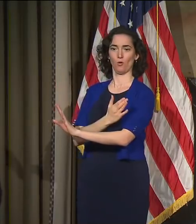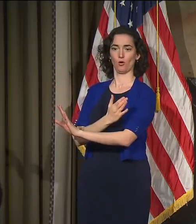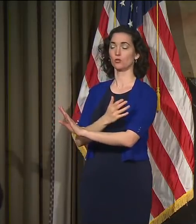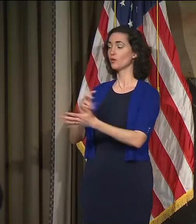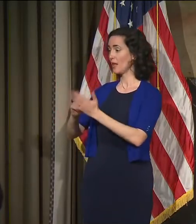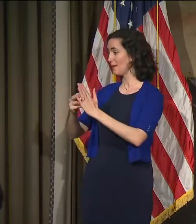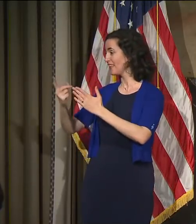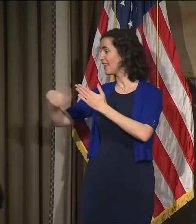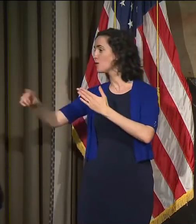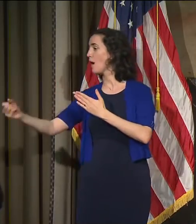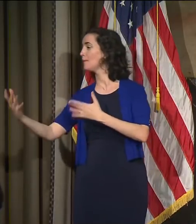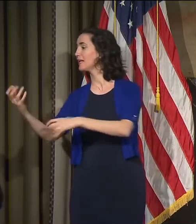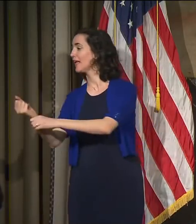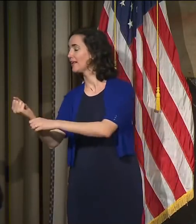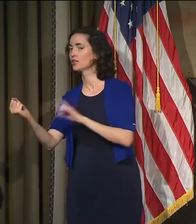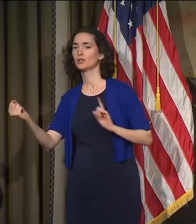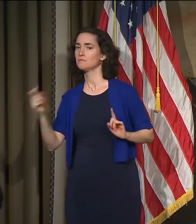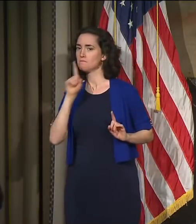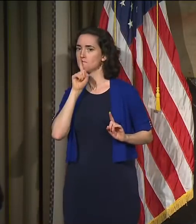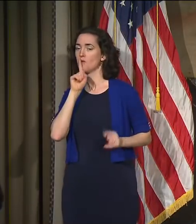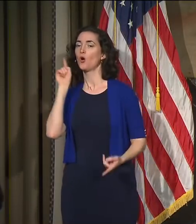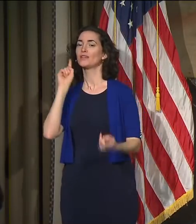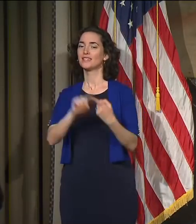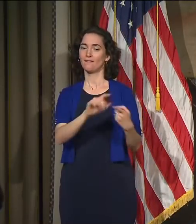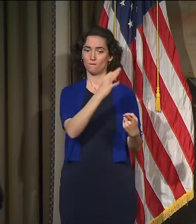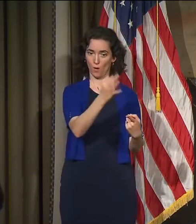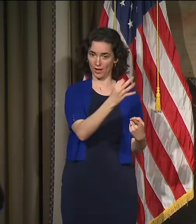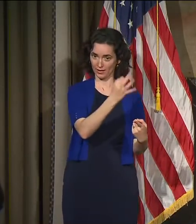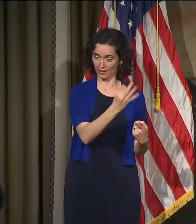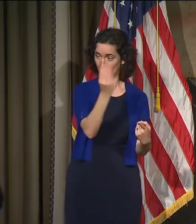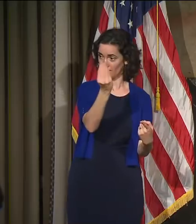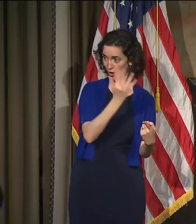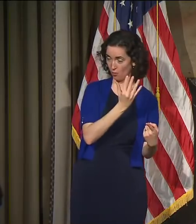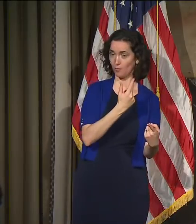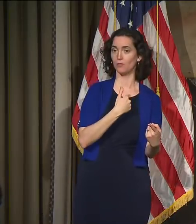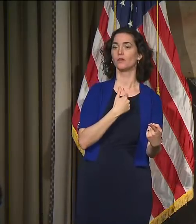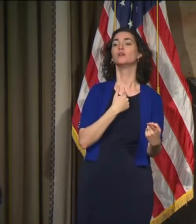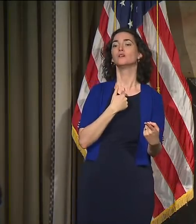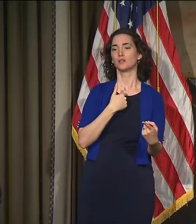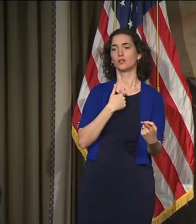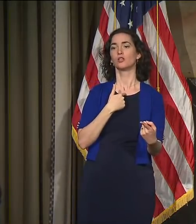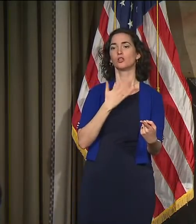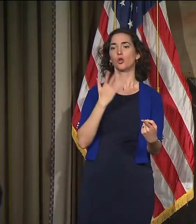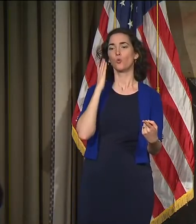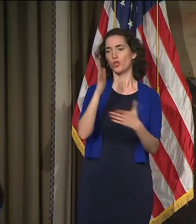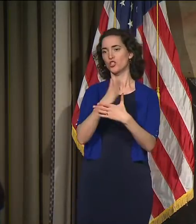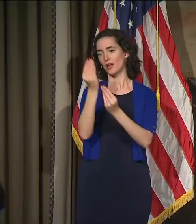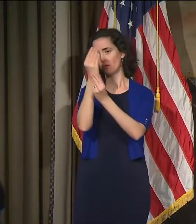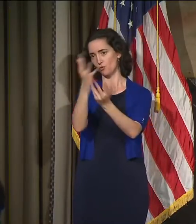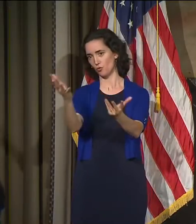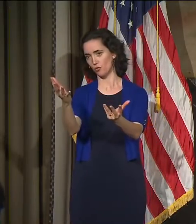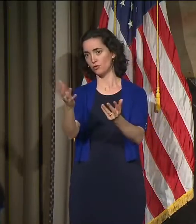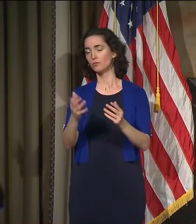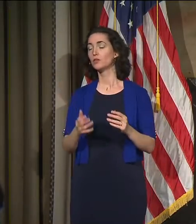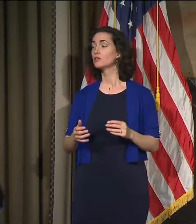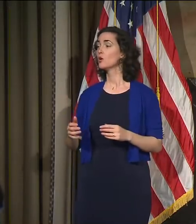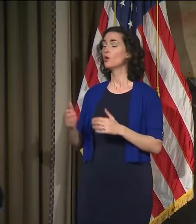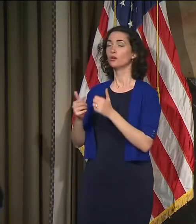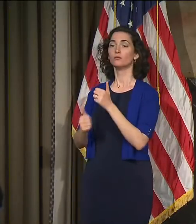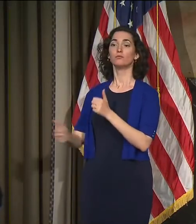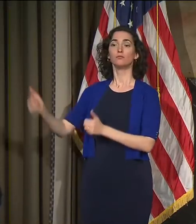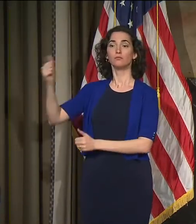know what our next week's allocation would be. They have now, when I say they, Operation Warp Speed, General